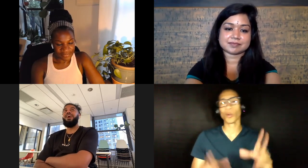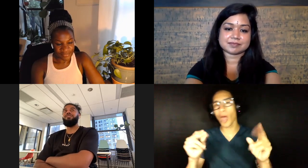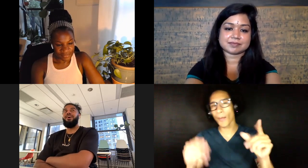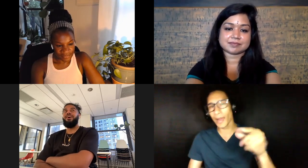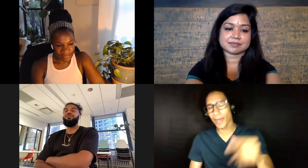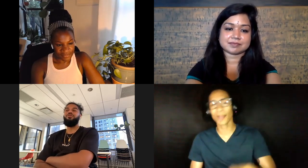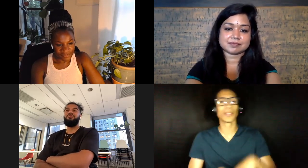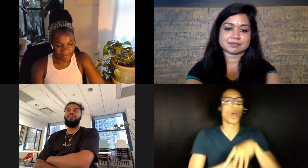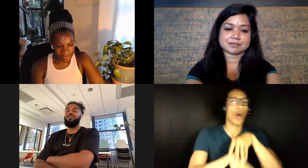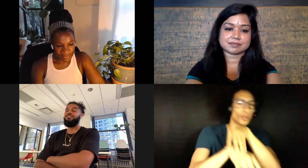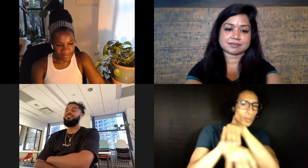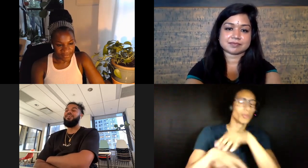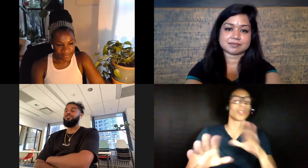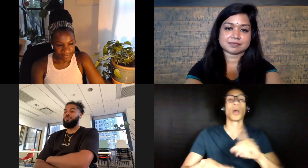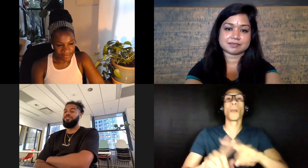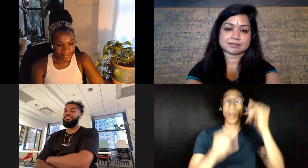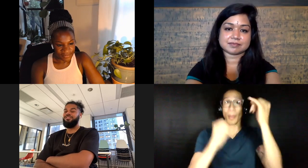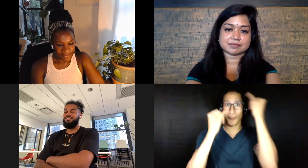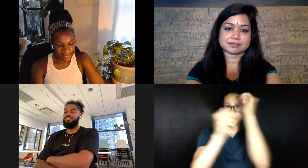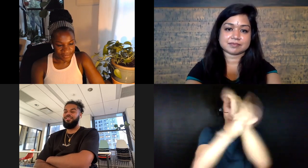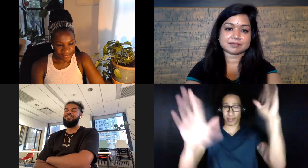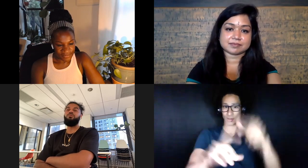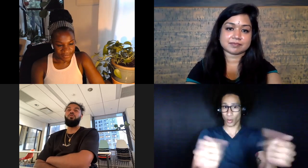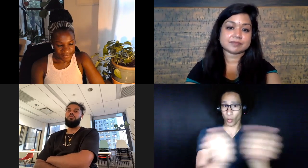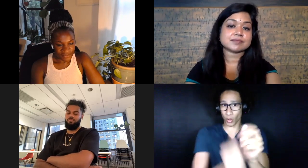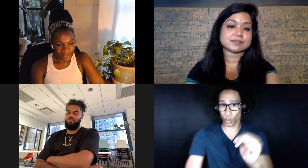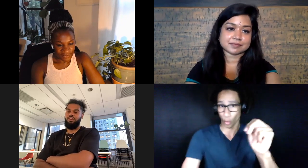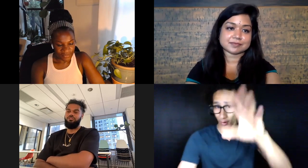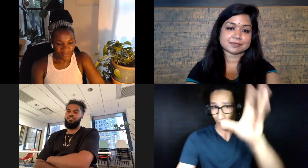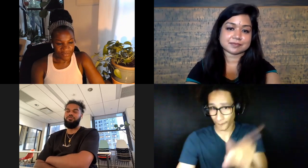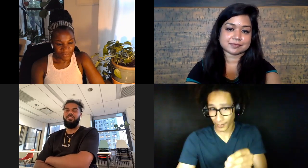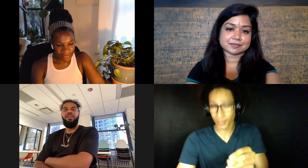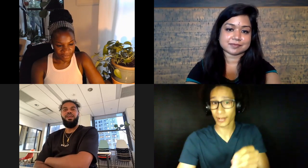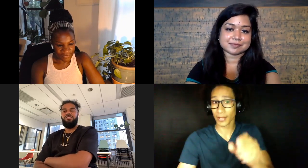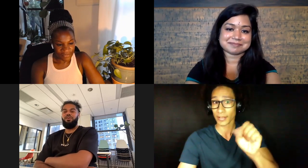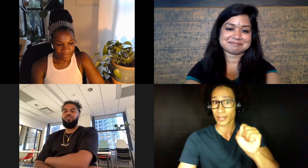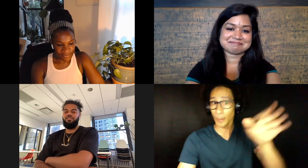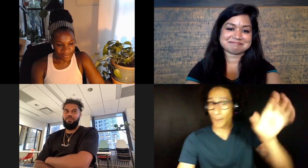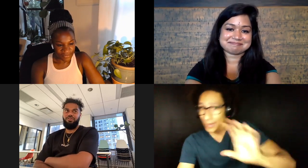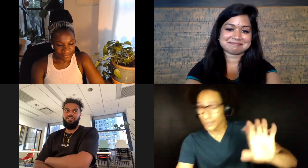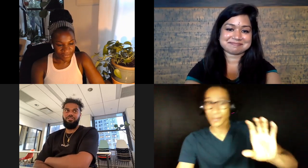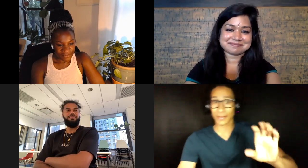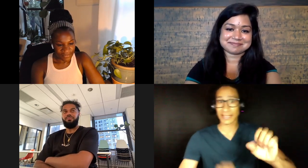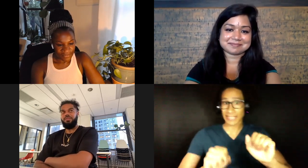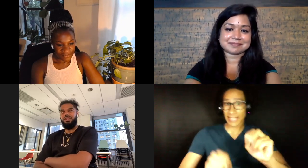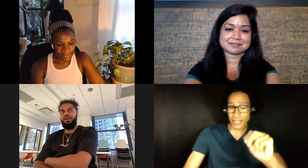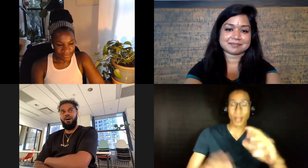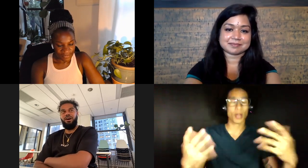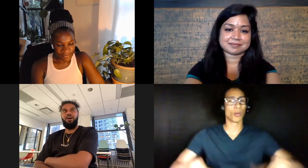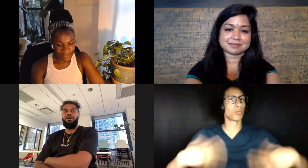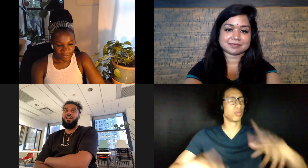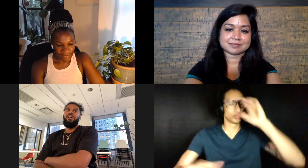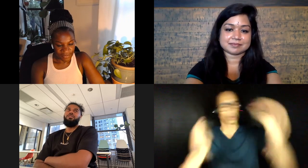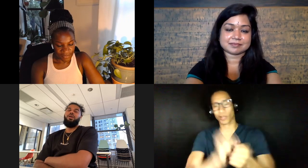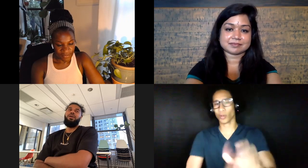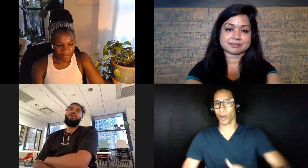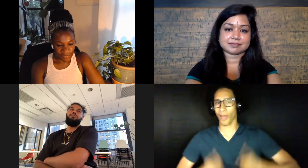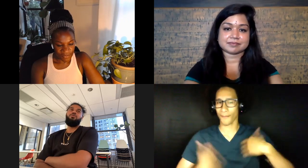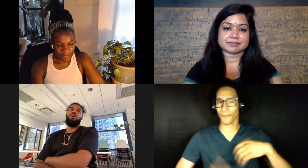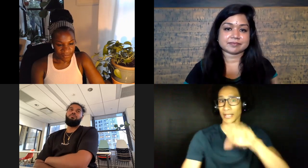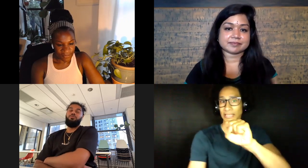once a week and they just make music because they want to make music. And I think that's awesome. But I need to like live a little life and be able to do that. And that's